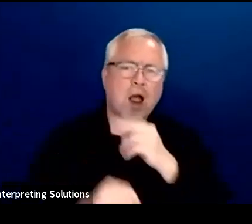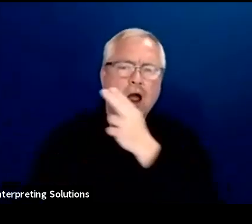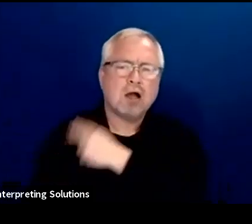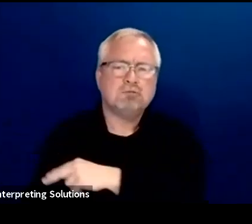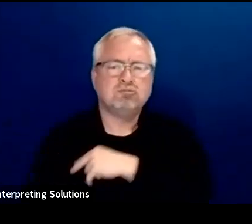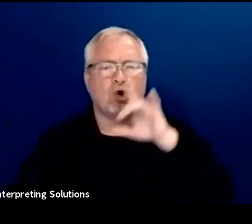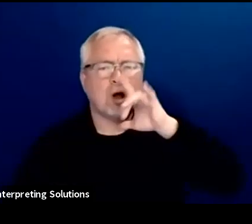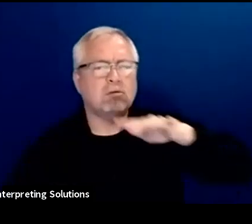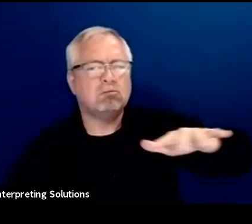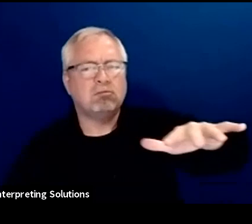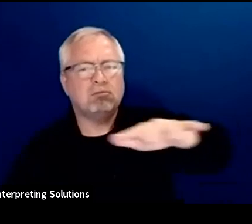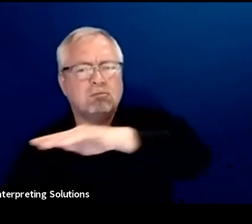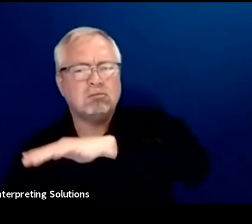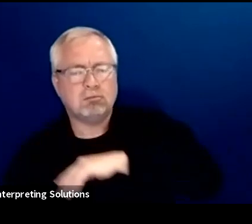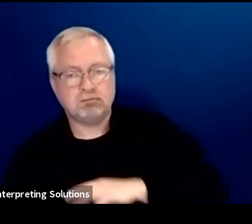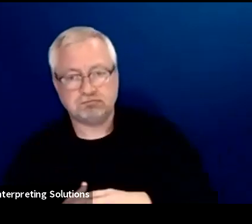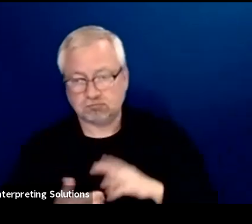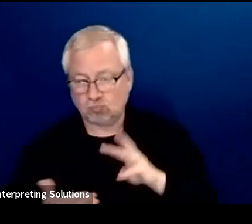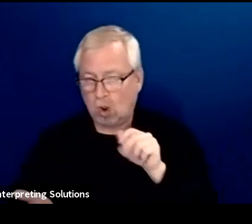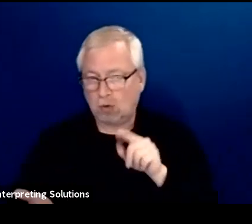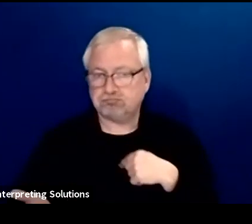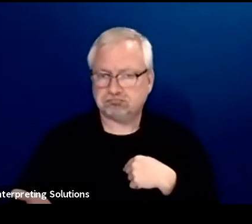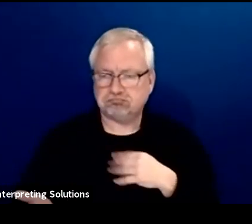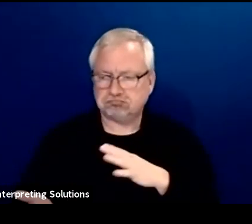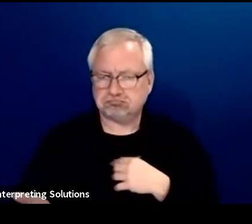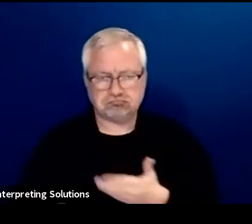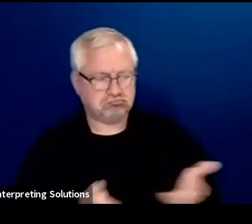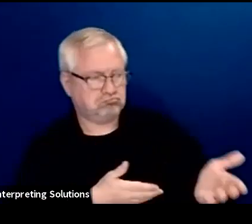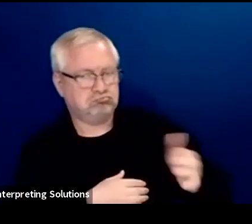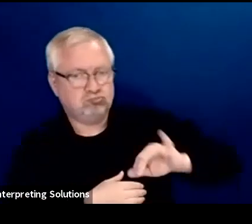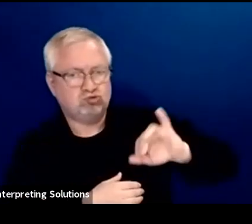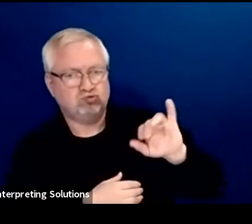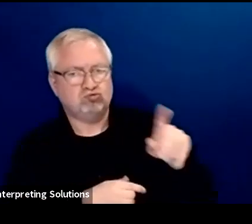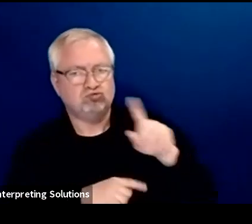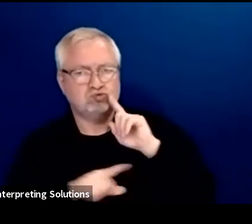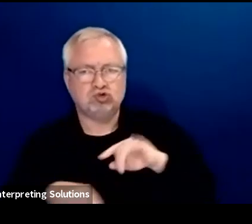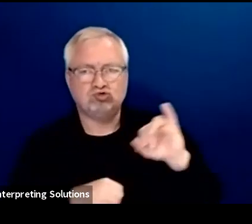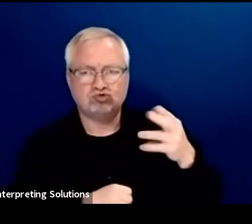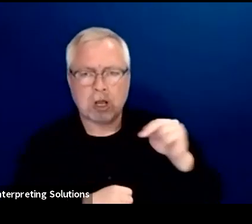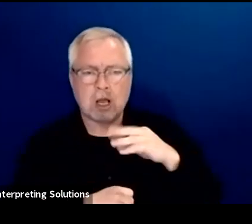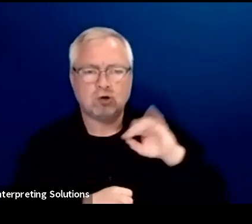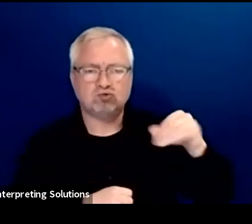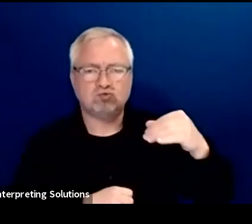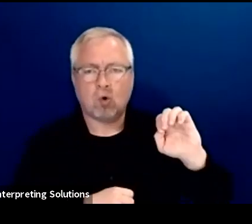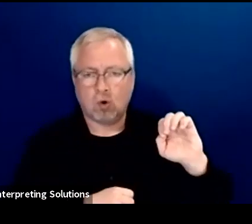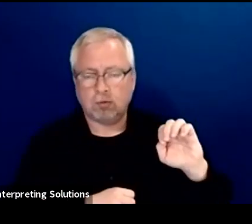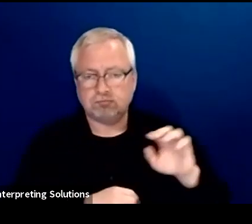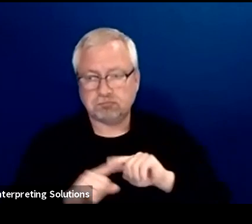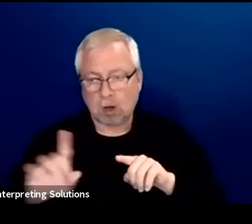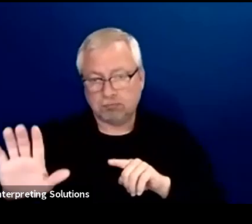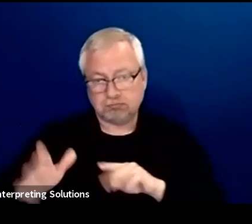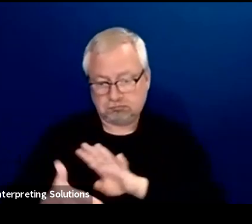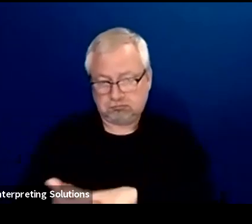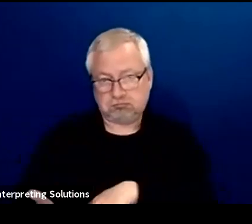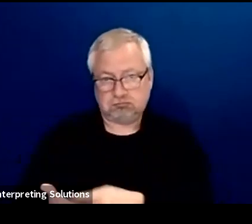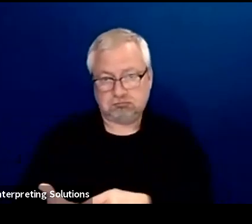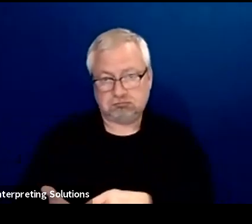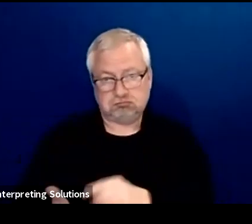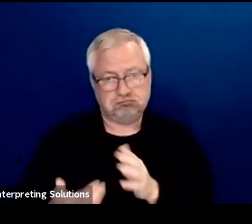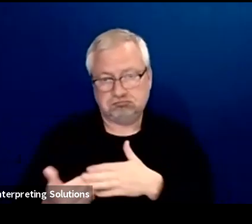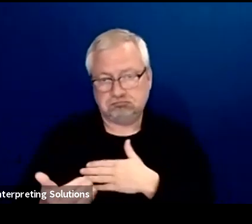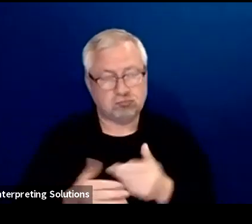Jan figure in. And once again, every model, no matter it's University of Washington, if it's Crown College, whatever, or if it's the